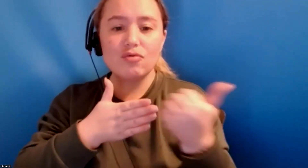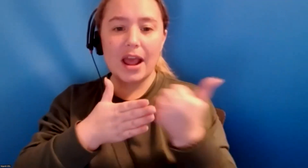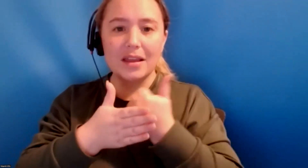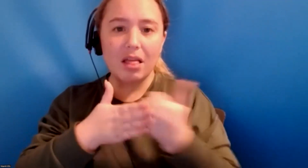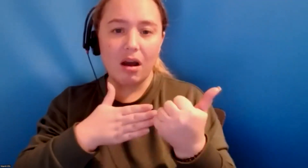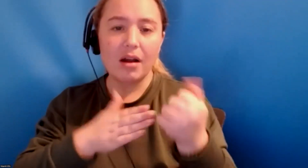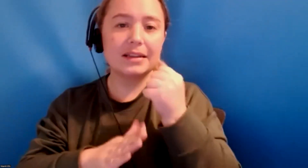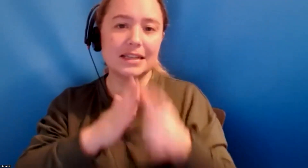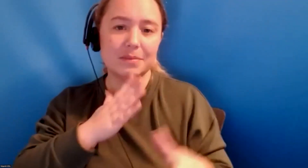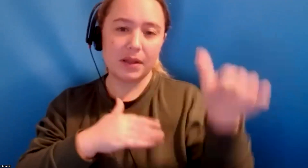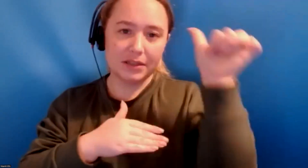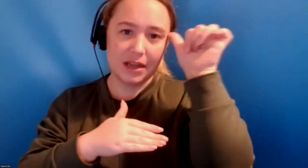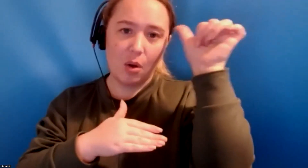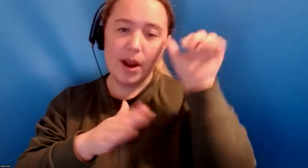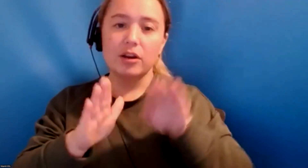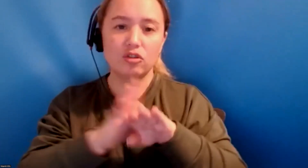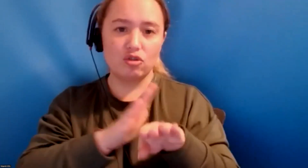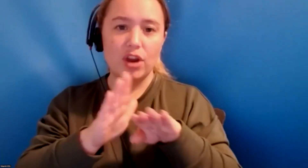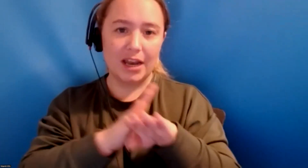awareness training?